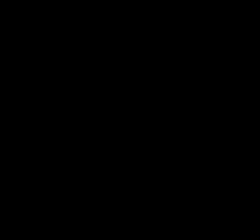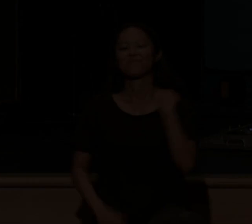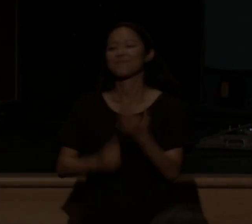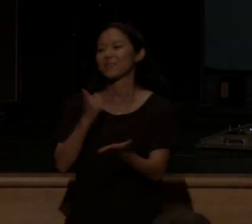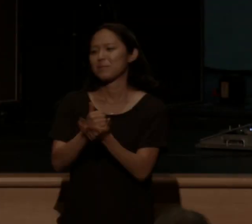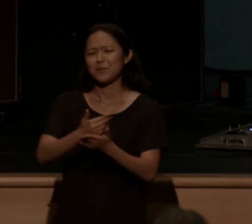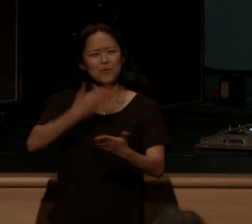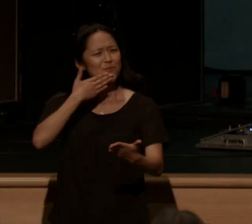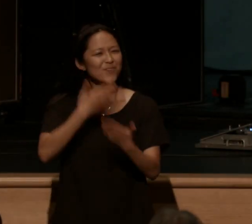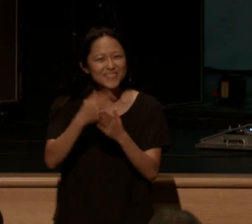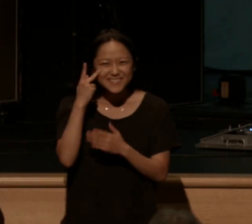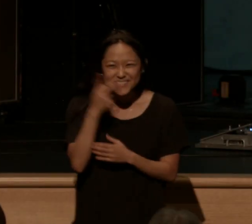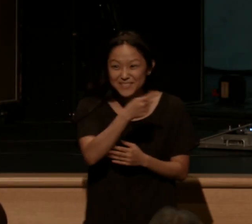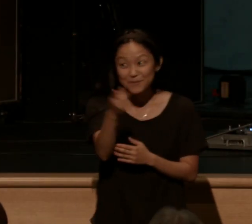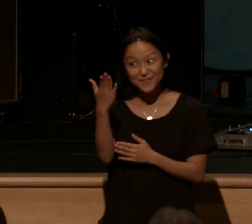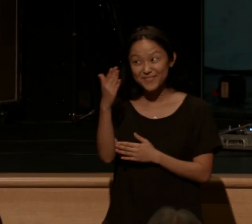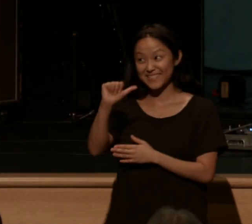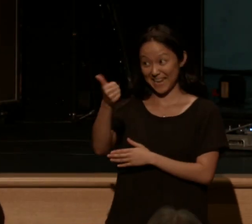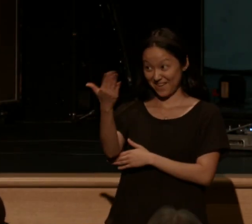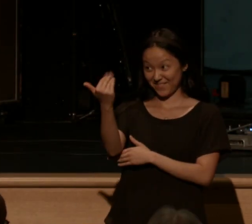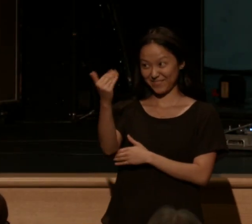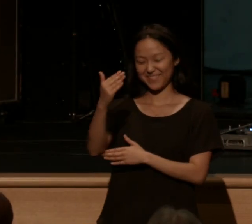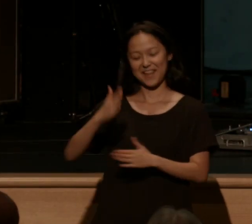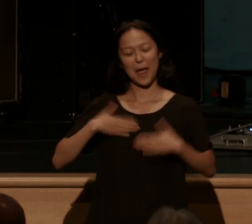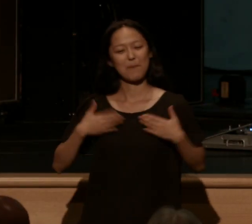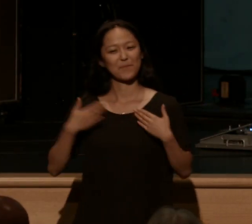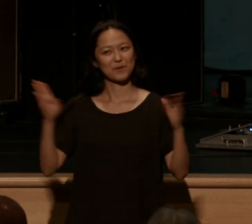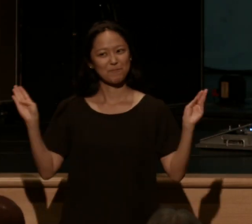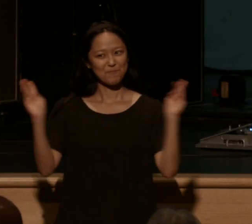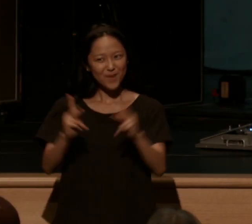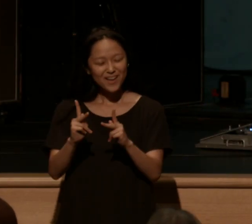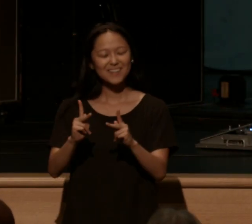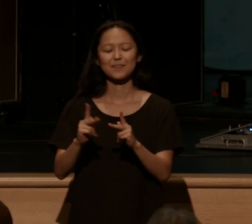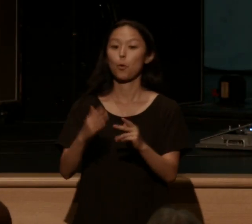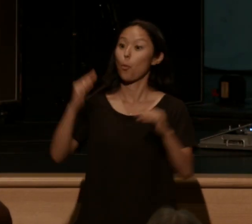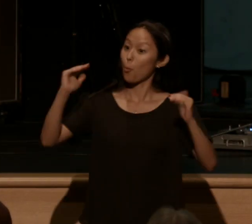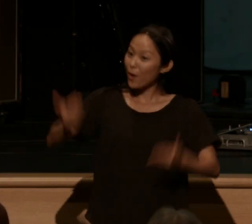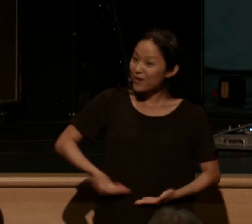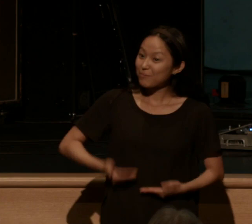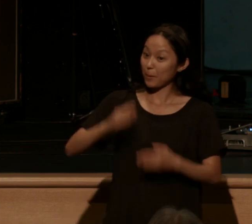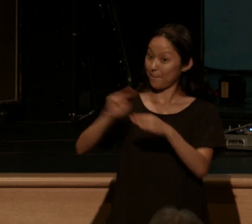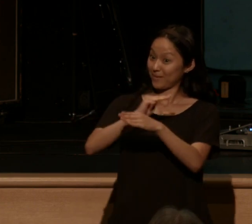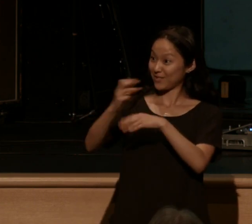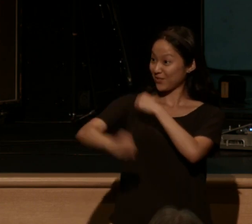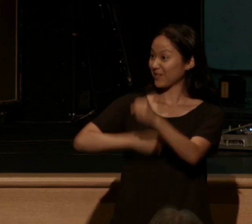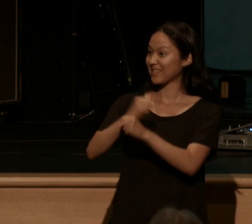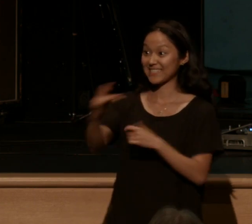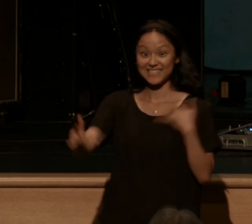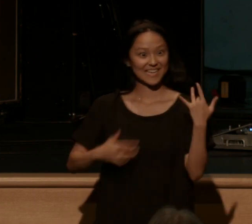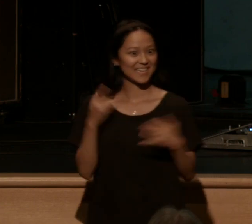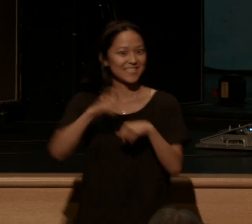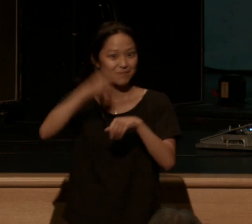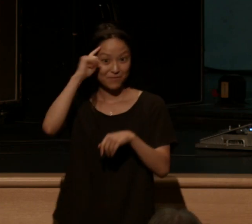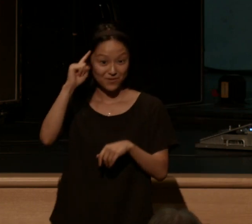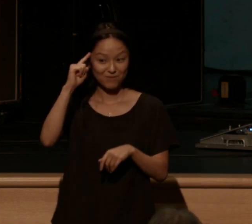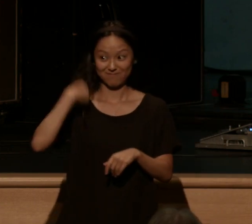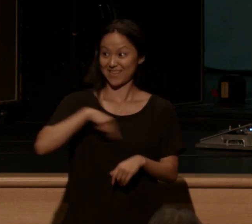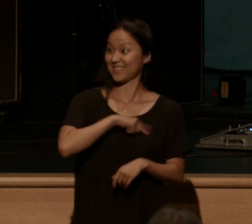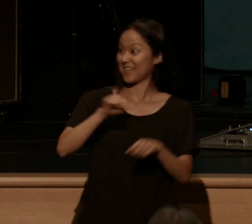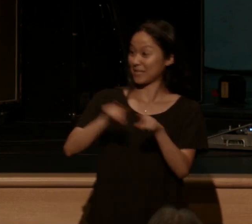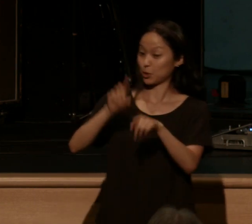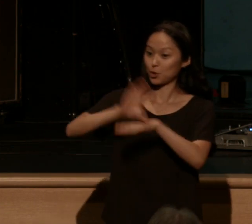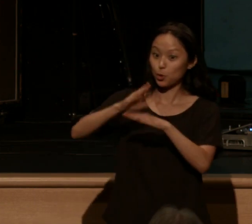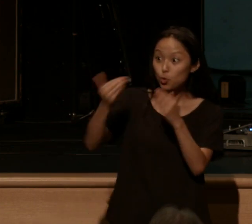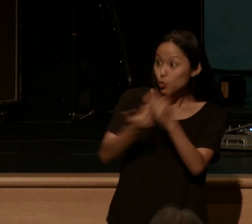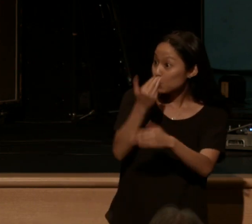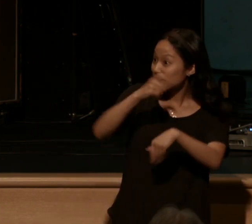Amen. So good to see you, 1015. So glad to be together. Welcome to our ministry year. Exciting times for us as a church. Again, a new season, a